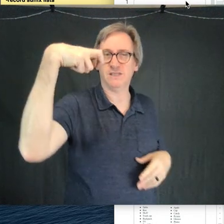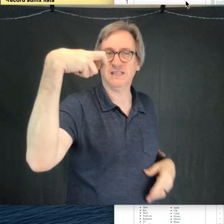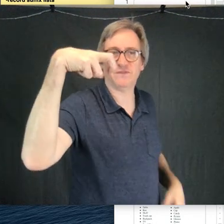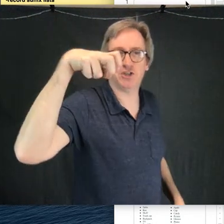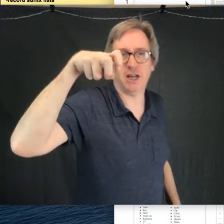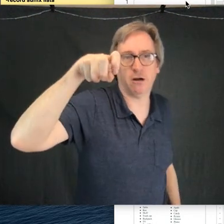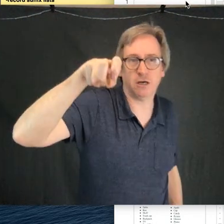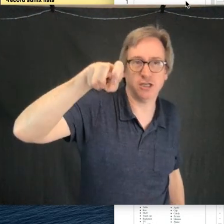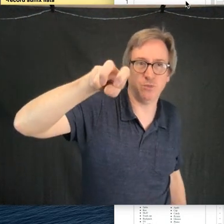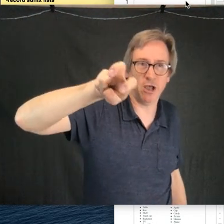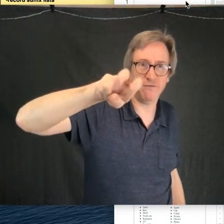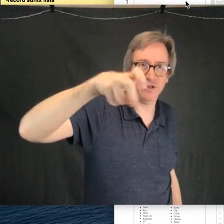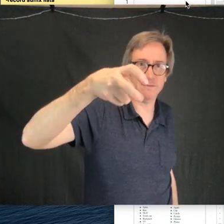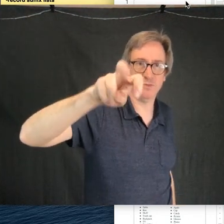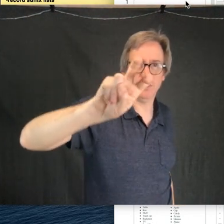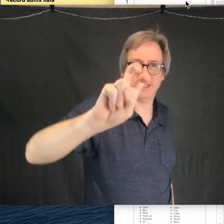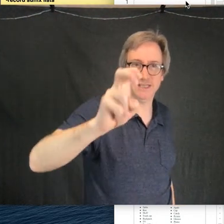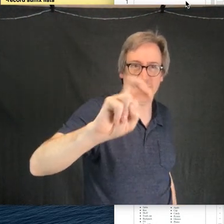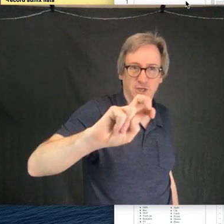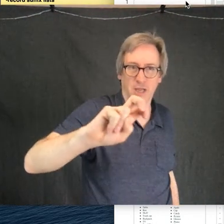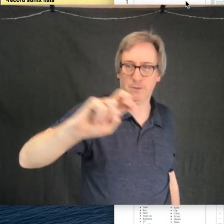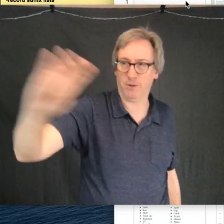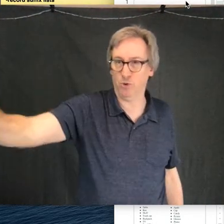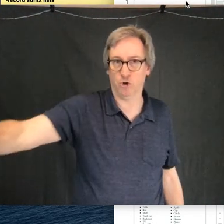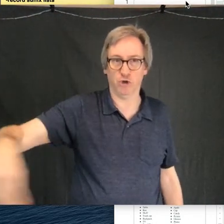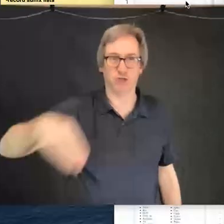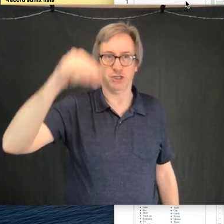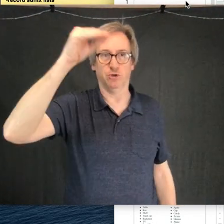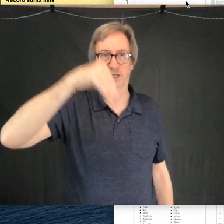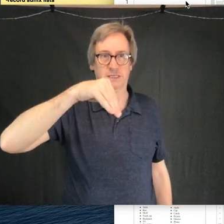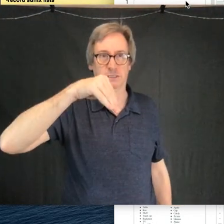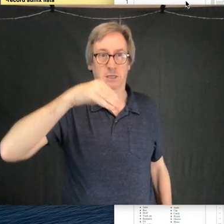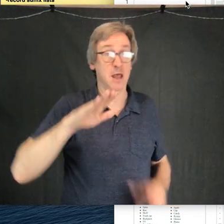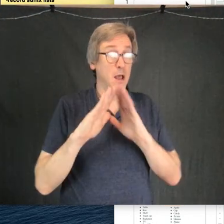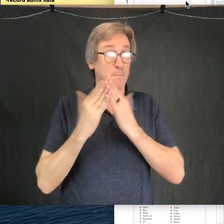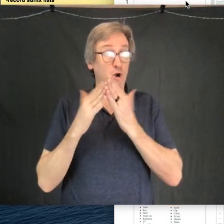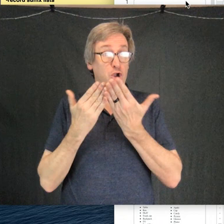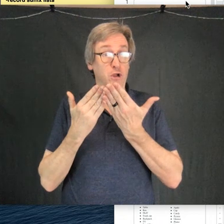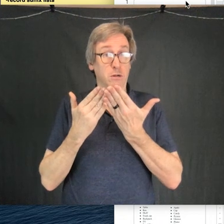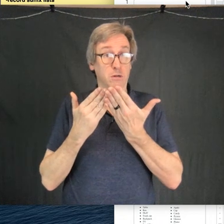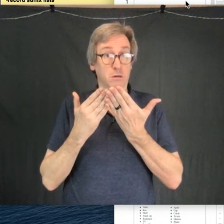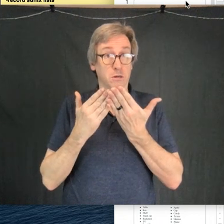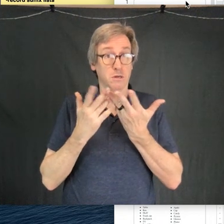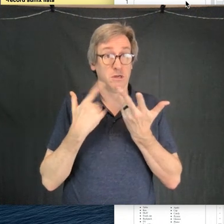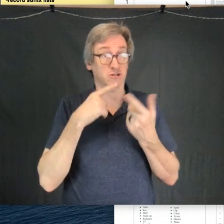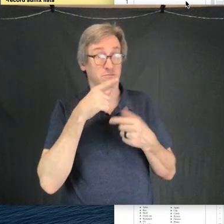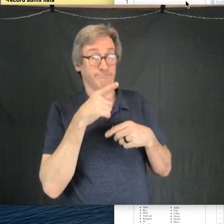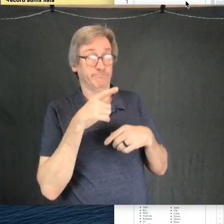I'm using this for chair because we oftentimes use this hand shape, but you could just do this. Book.